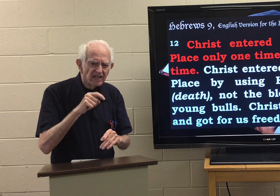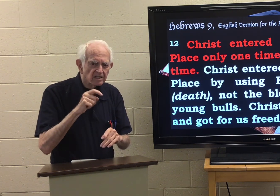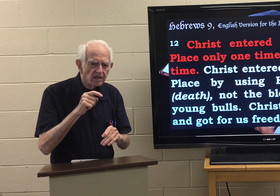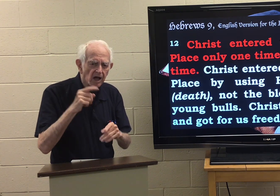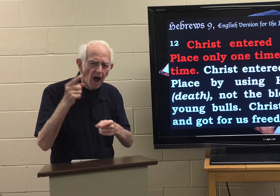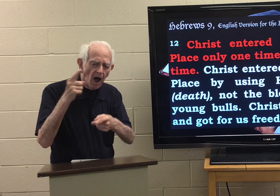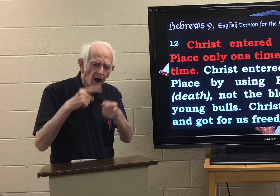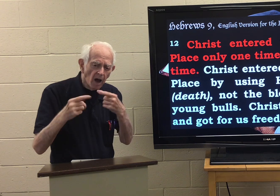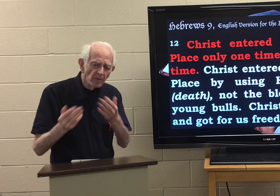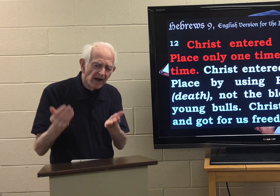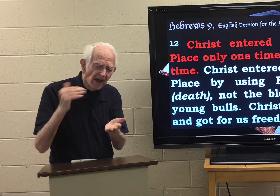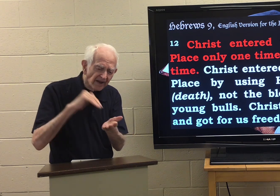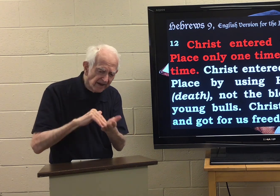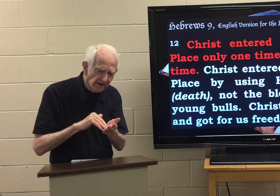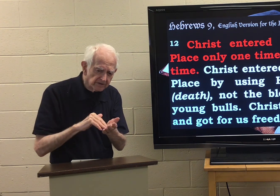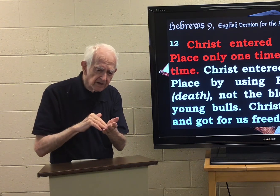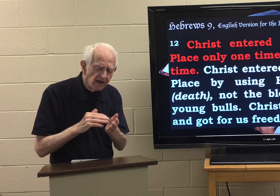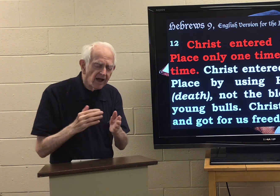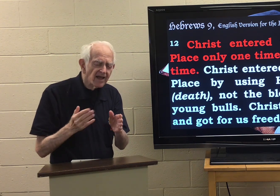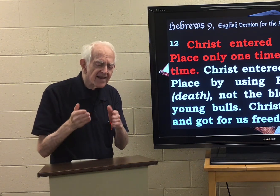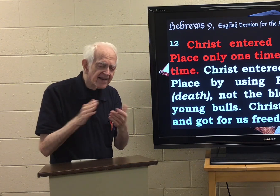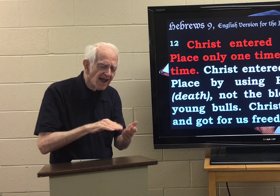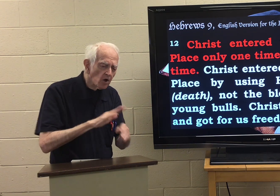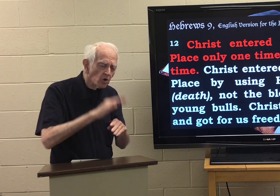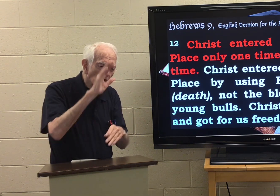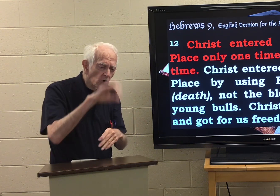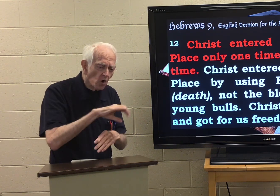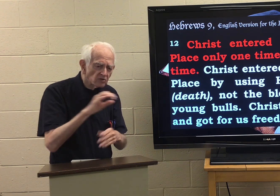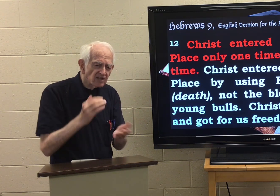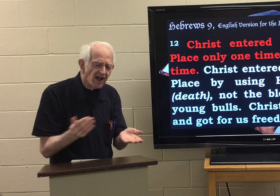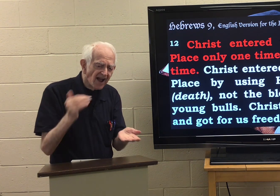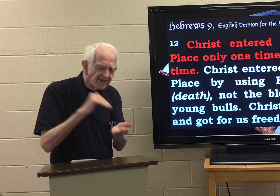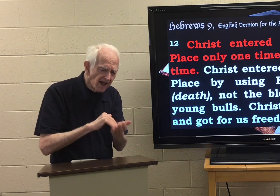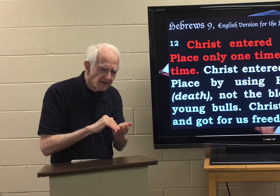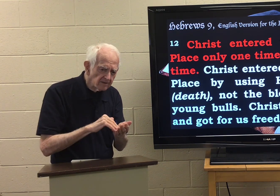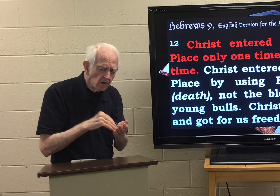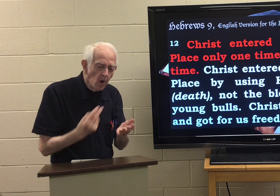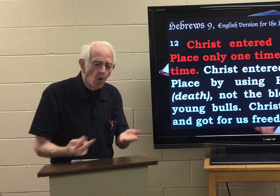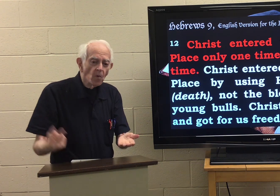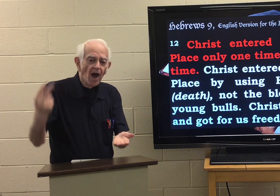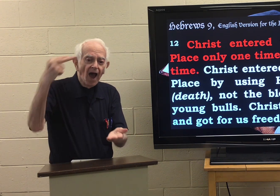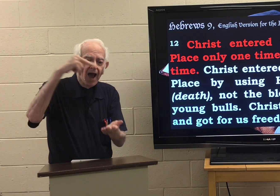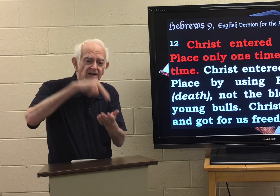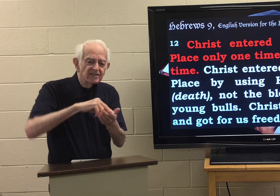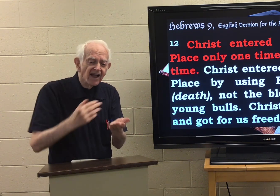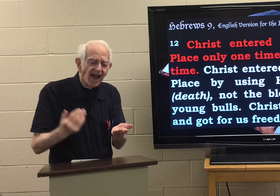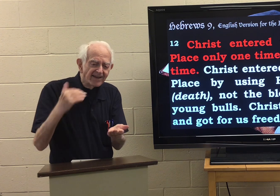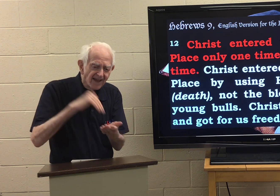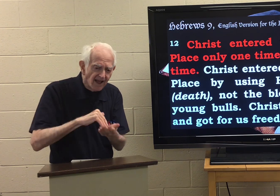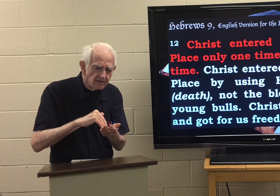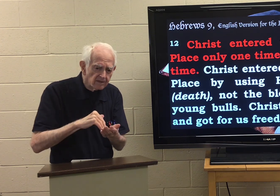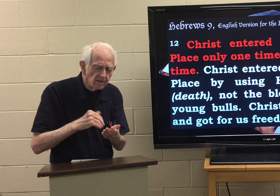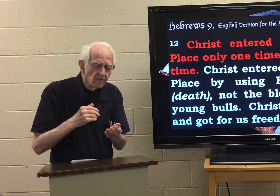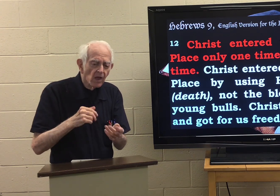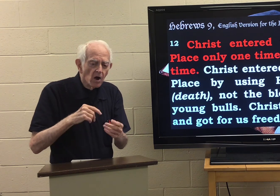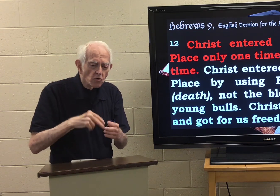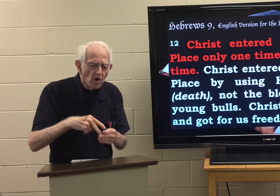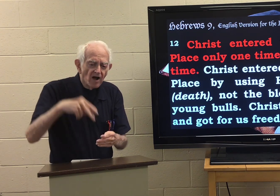Jesus didn't need to come again and die on the cross again, rise again,